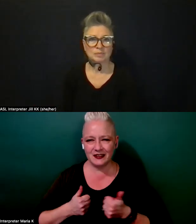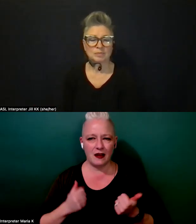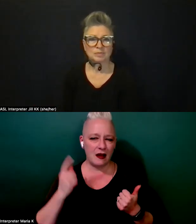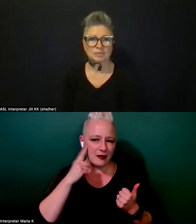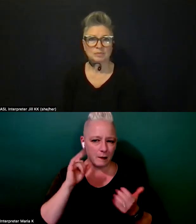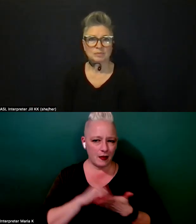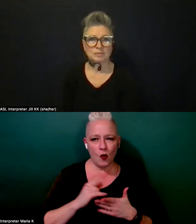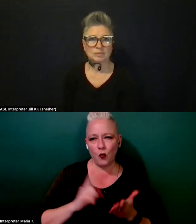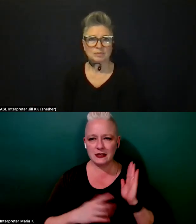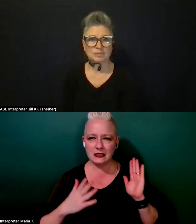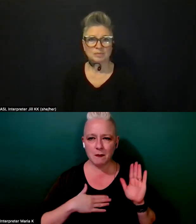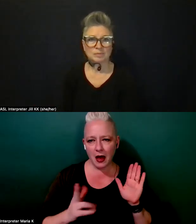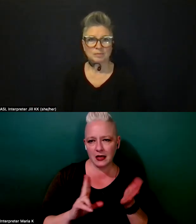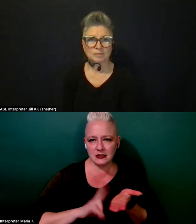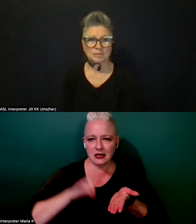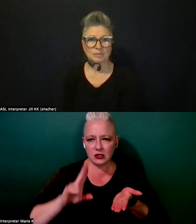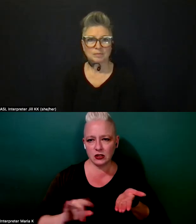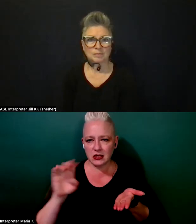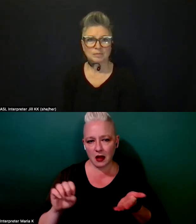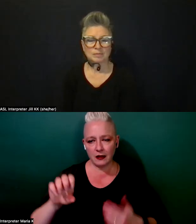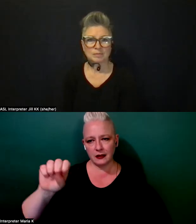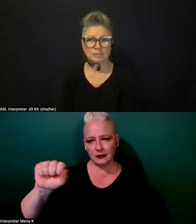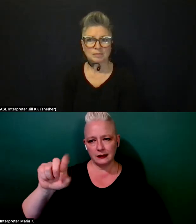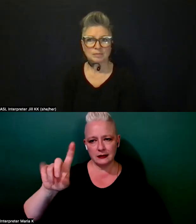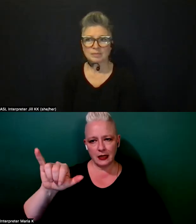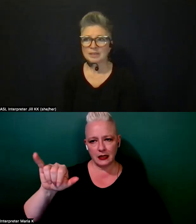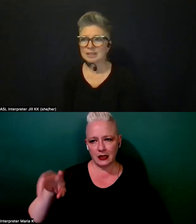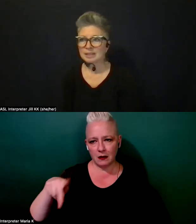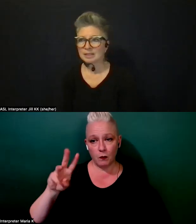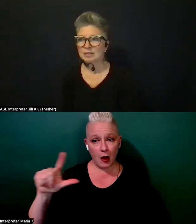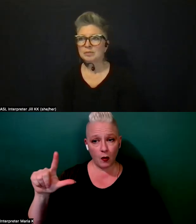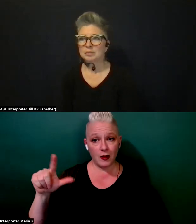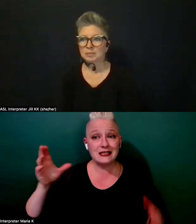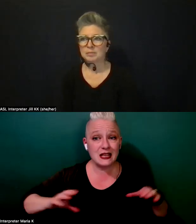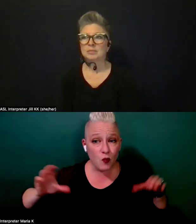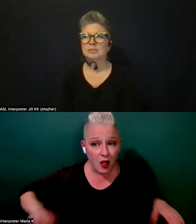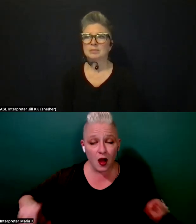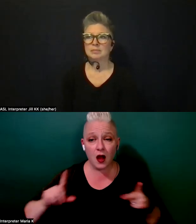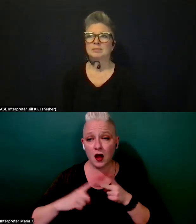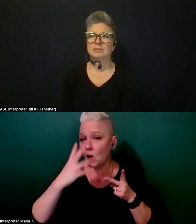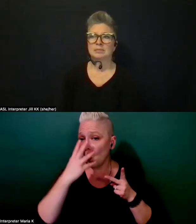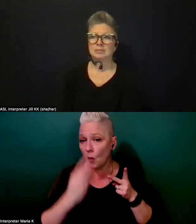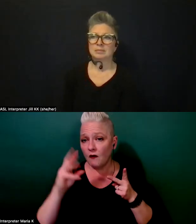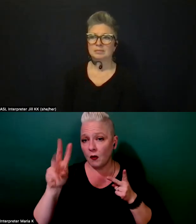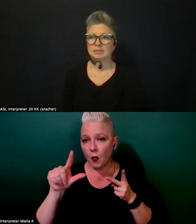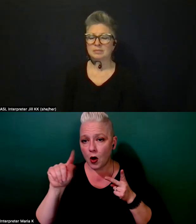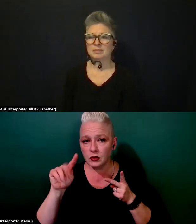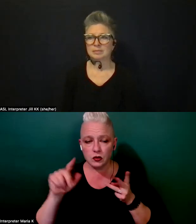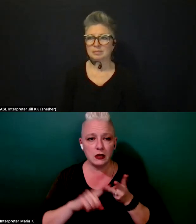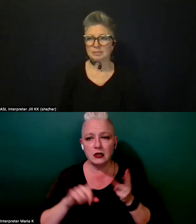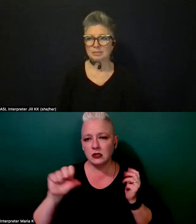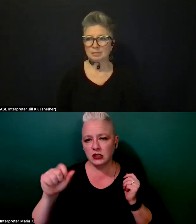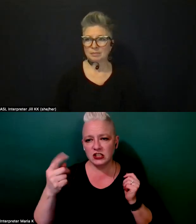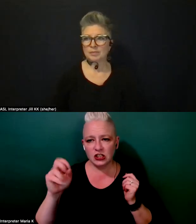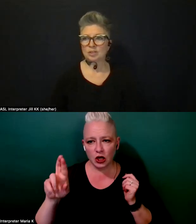like my signature style? Like Sandy Powell, who did like Cinderella and Wolf of Wall Street and like Shutter Island and Gangs of New York. Like,